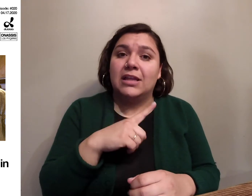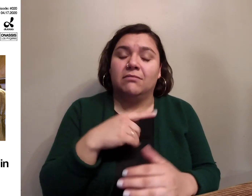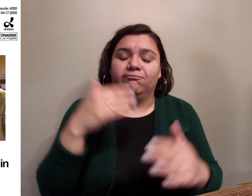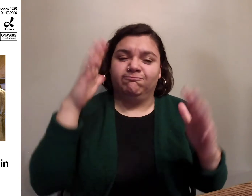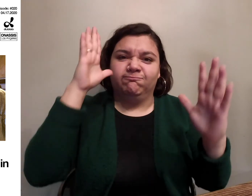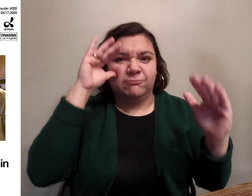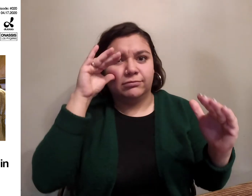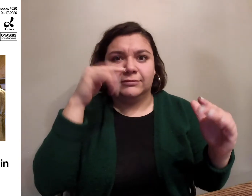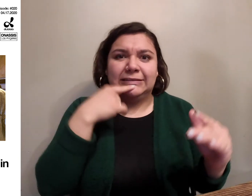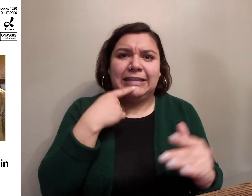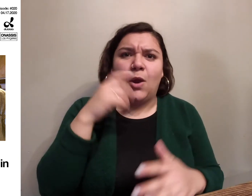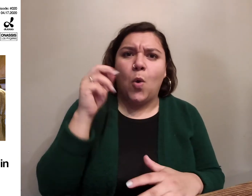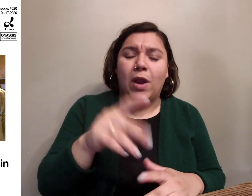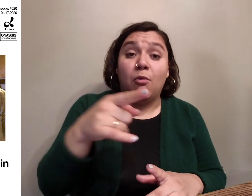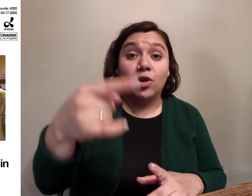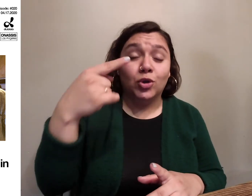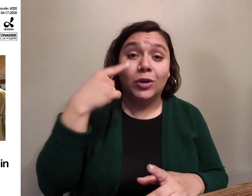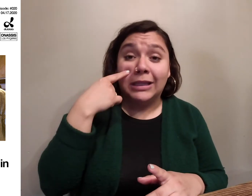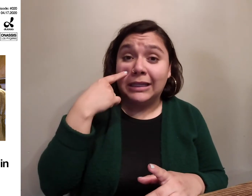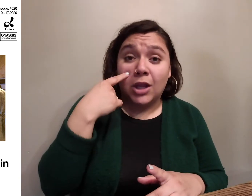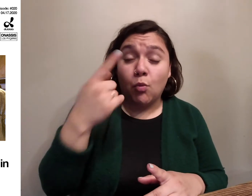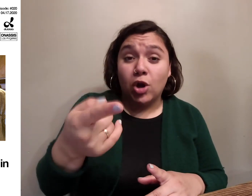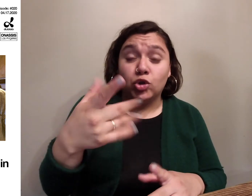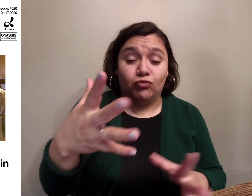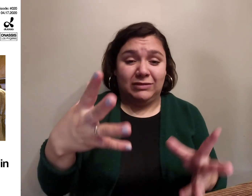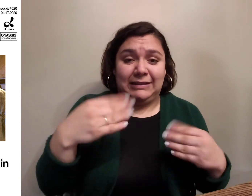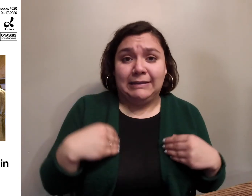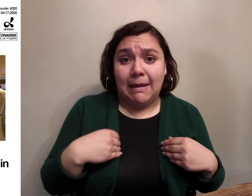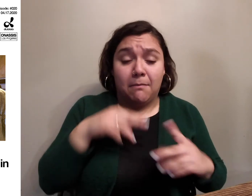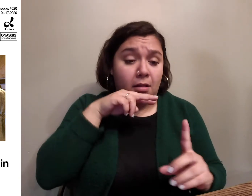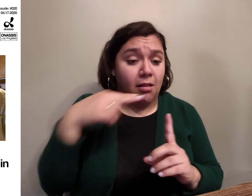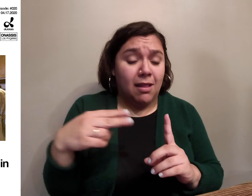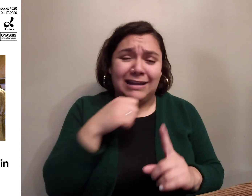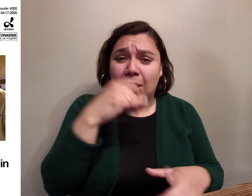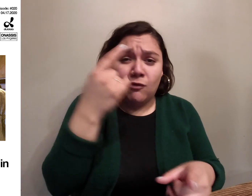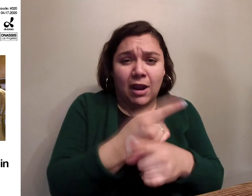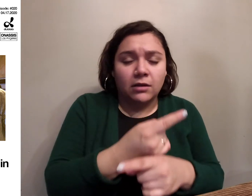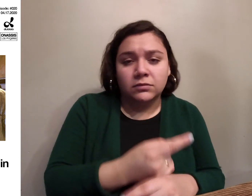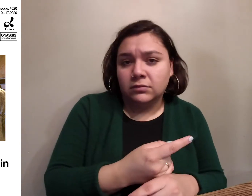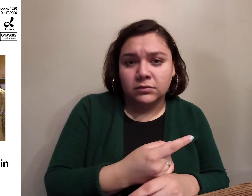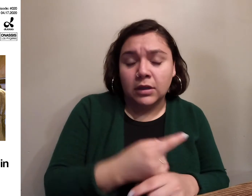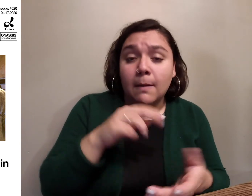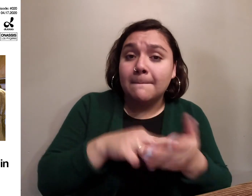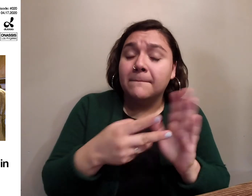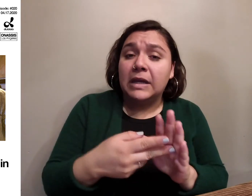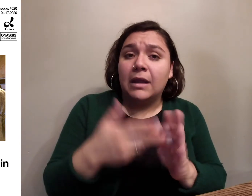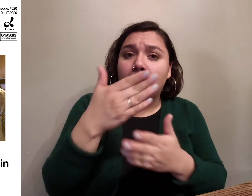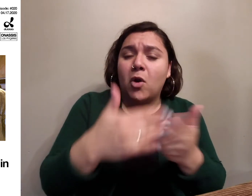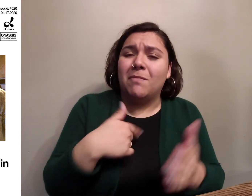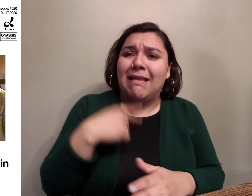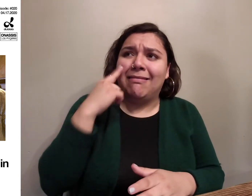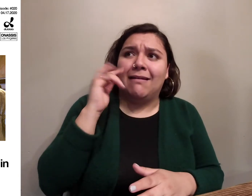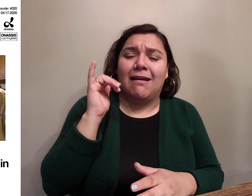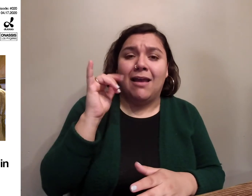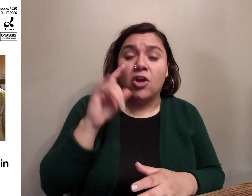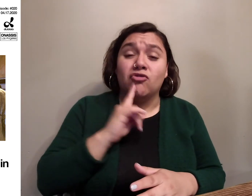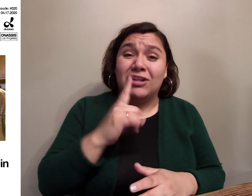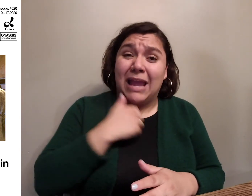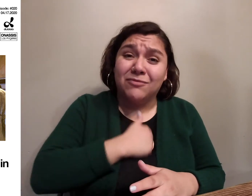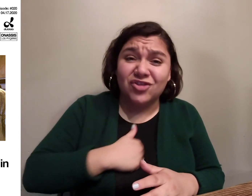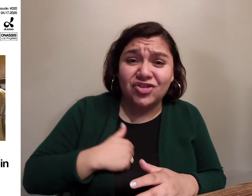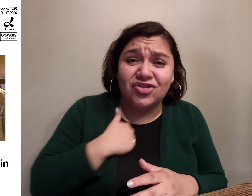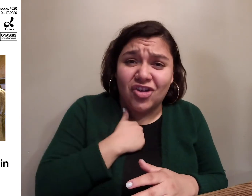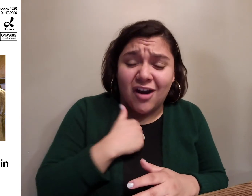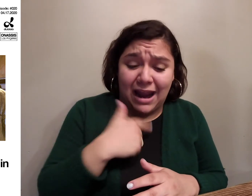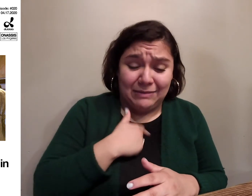think and what you perceive as inaccurate. So a part of me feels like, I'm really sorry. I'm really sorry this is